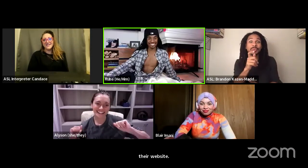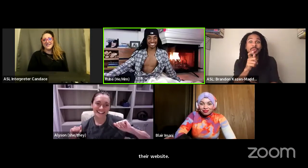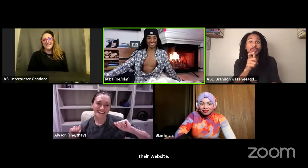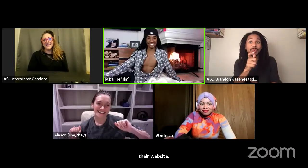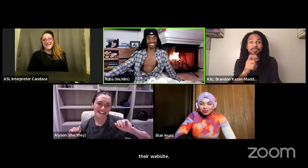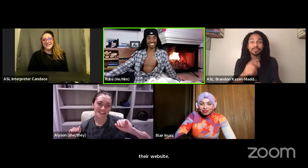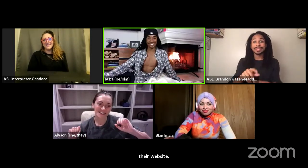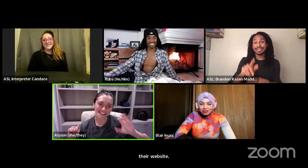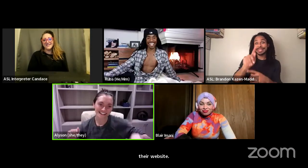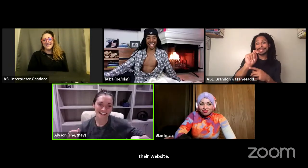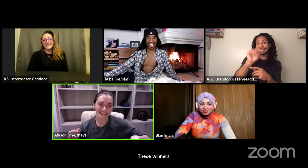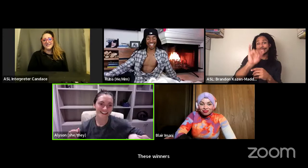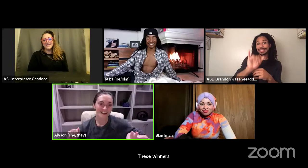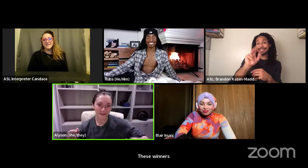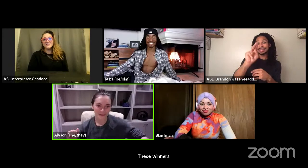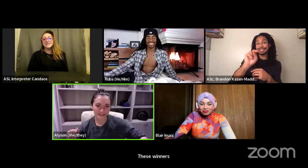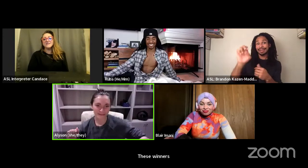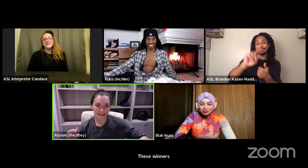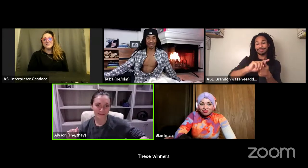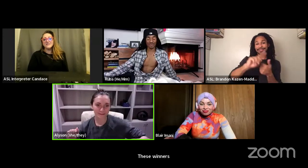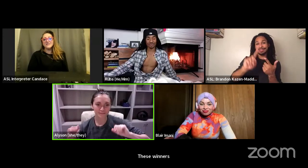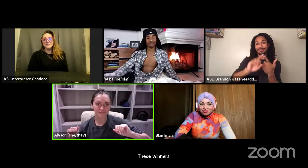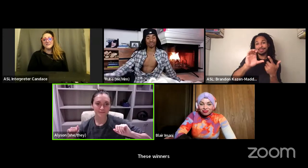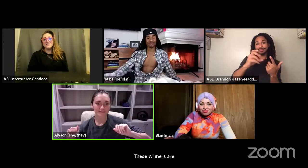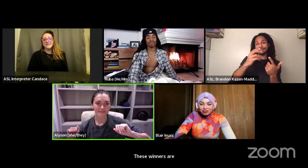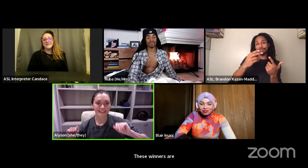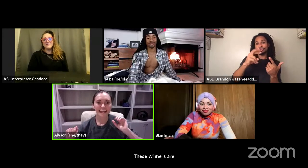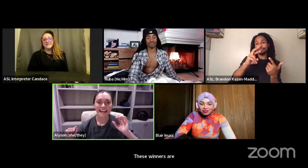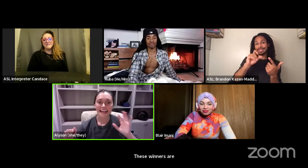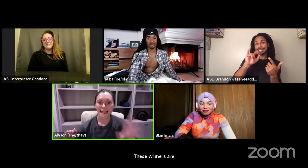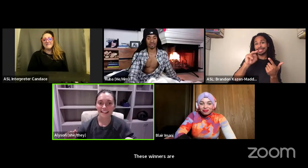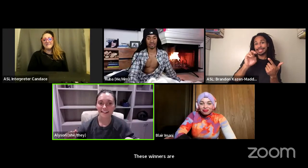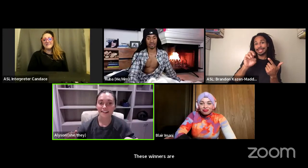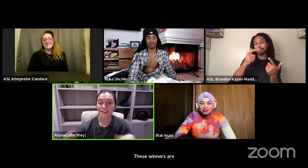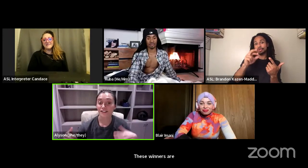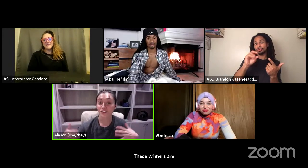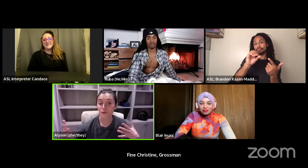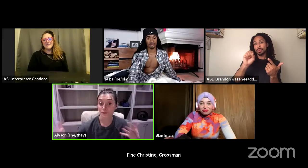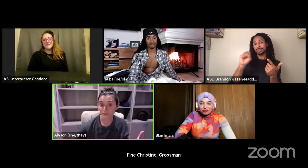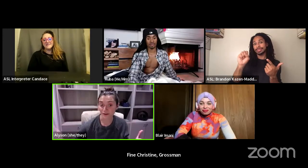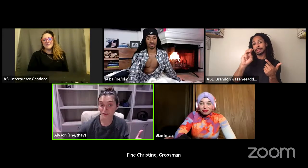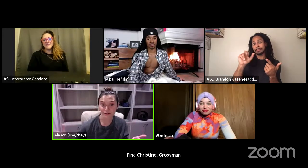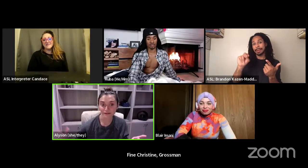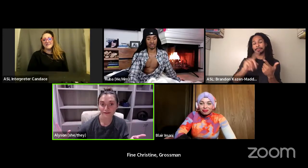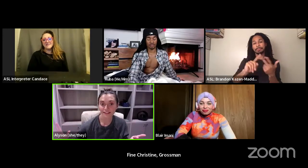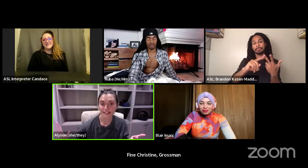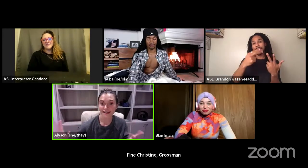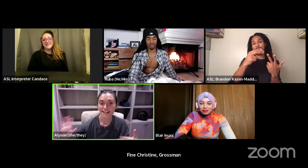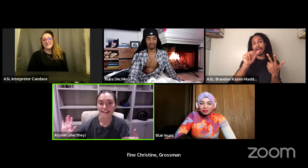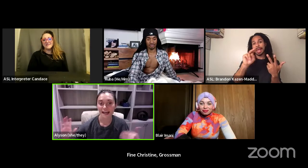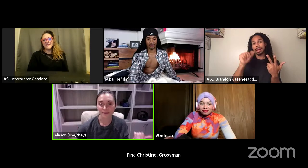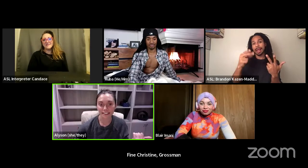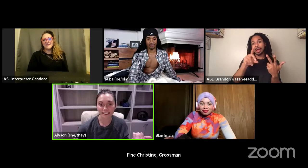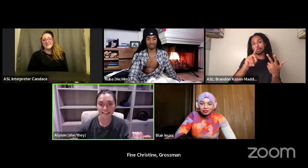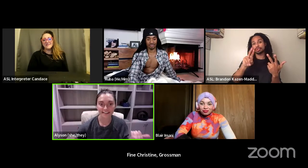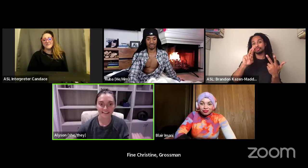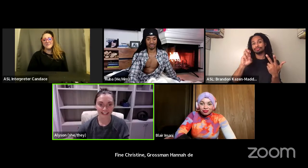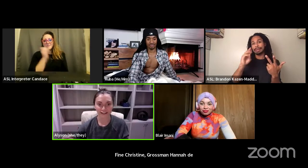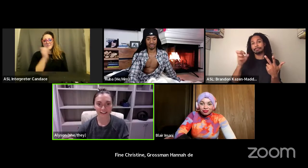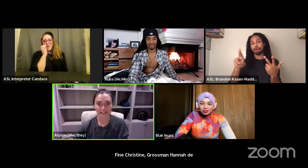Pine, Christine Grossman, Hannah DeReamer,